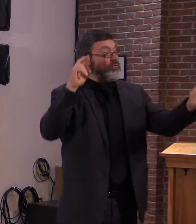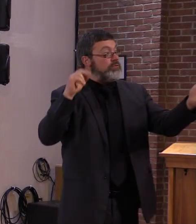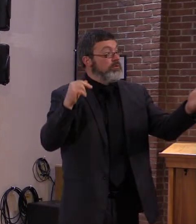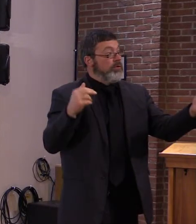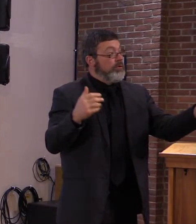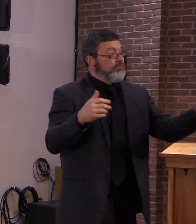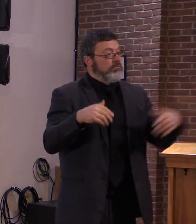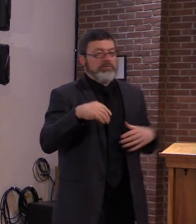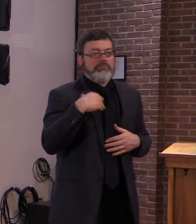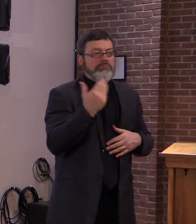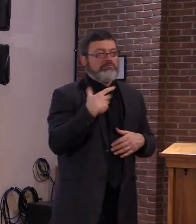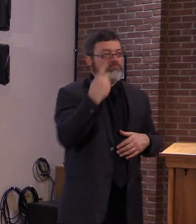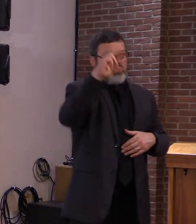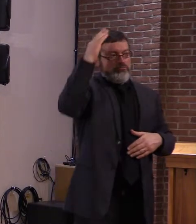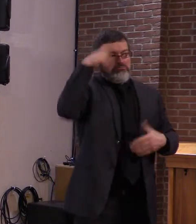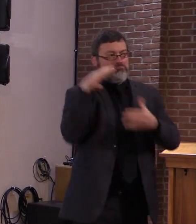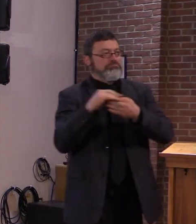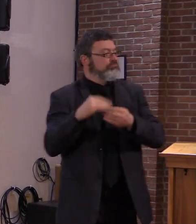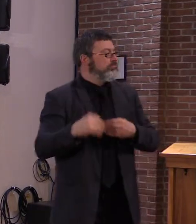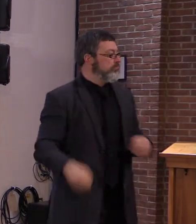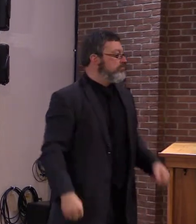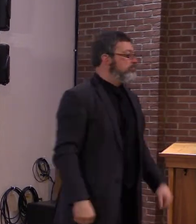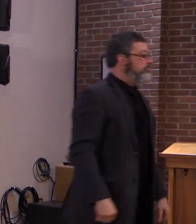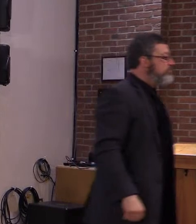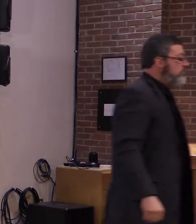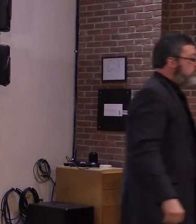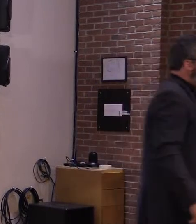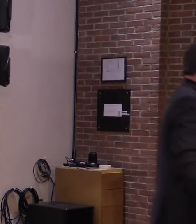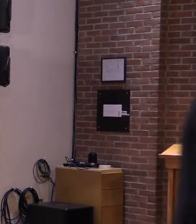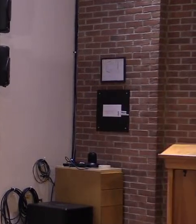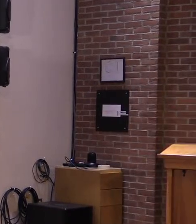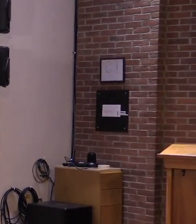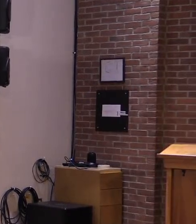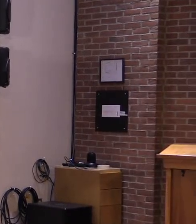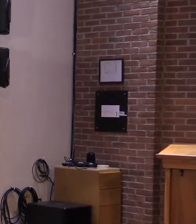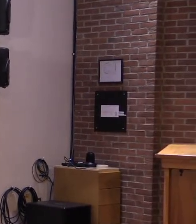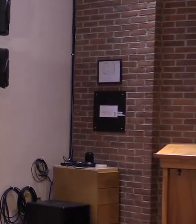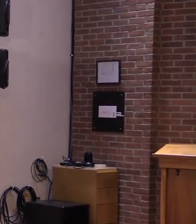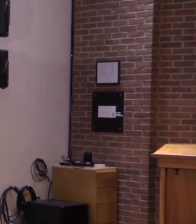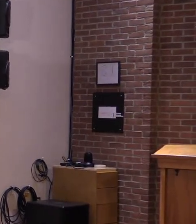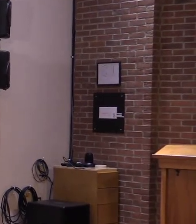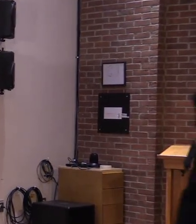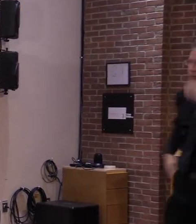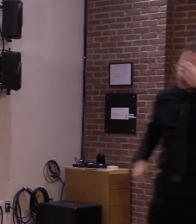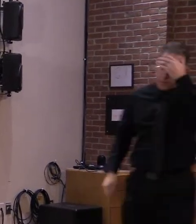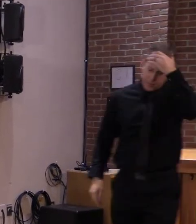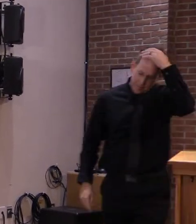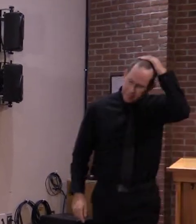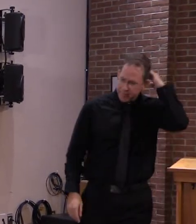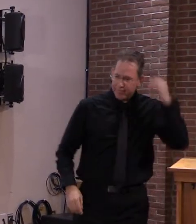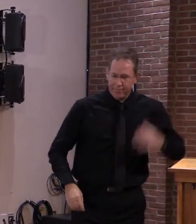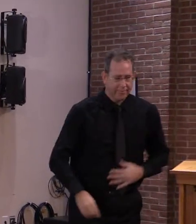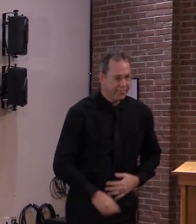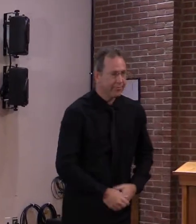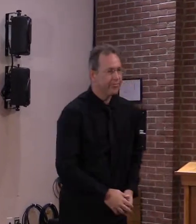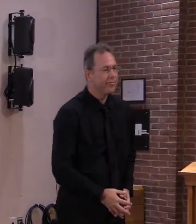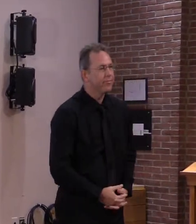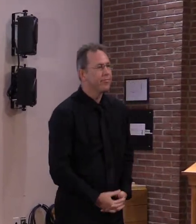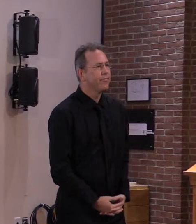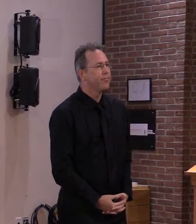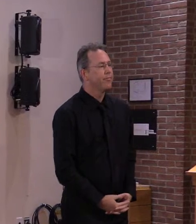tests identified 21 positive cases of COVID-19. The logistics behind the surveillance testing in schools are